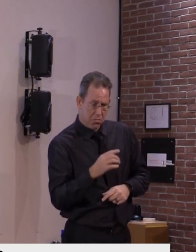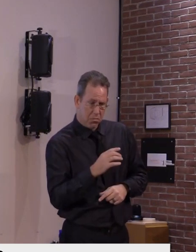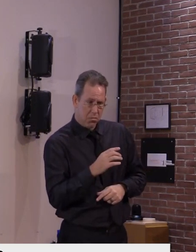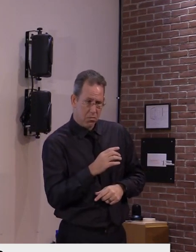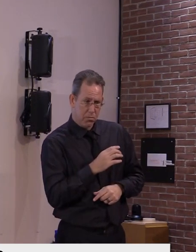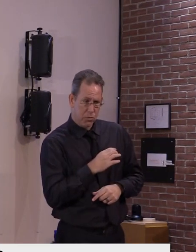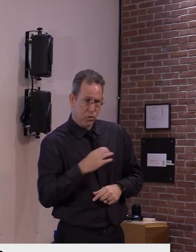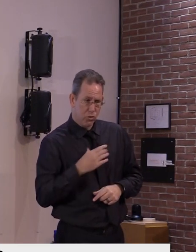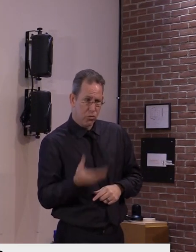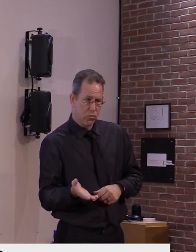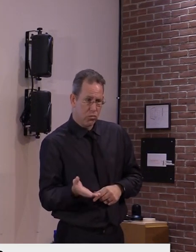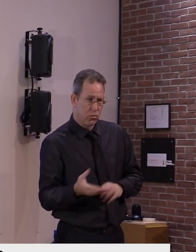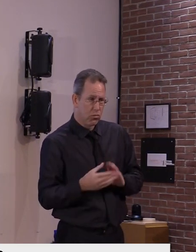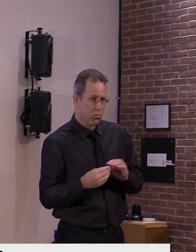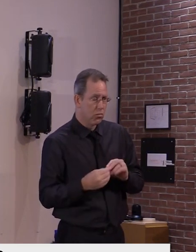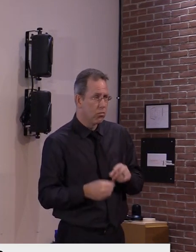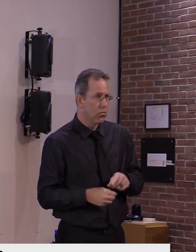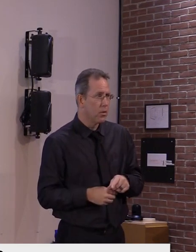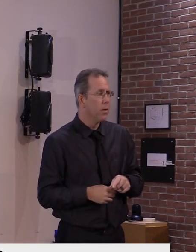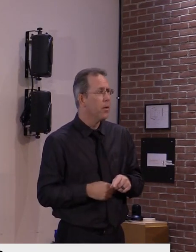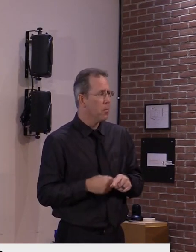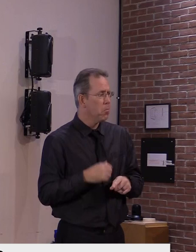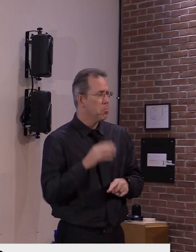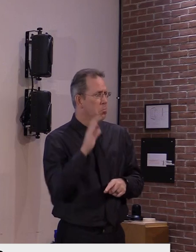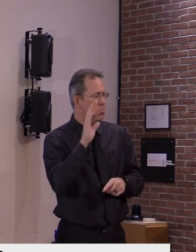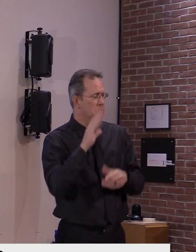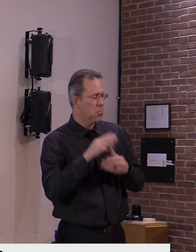Certainly. Thank you. Thanks for the question.